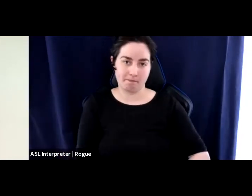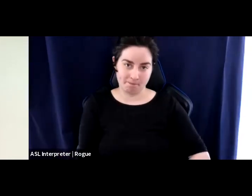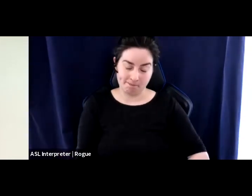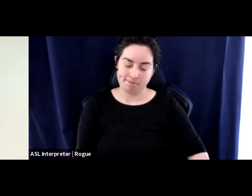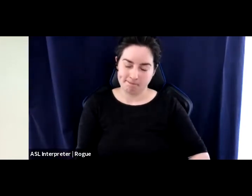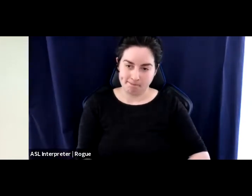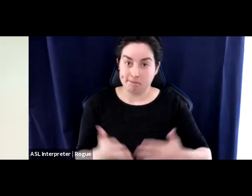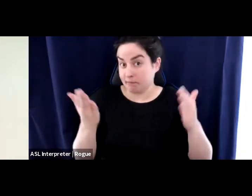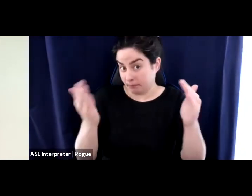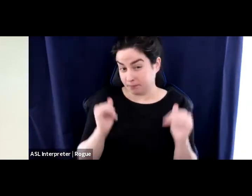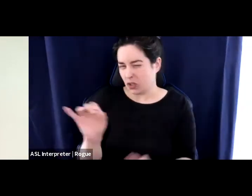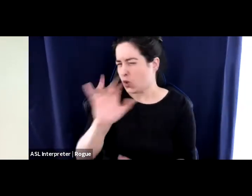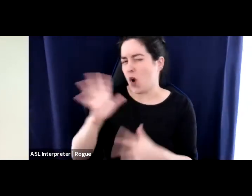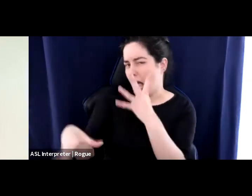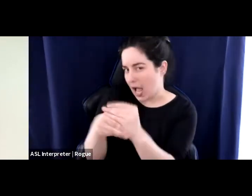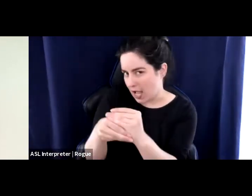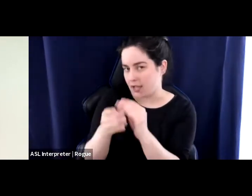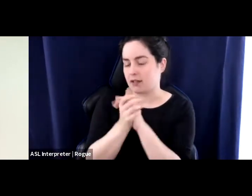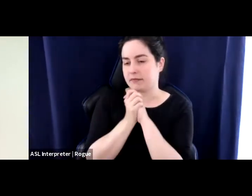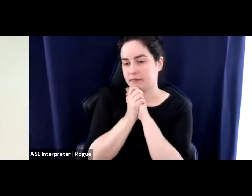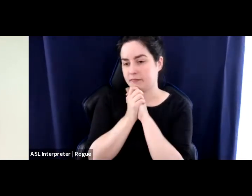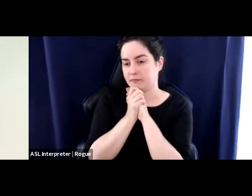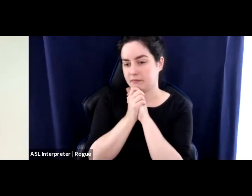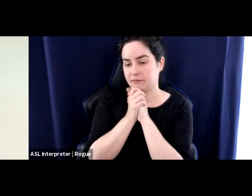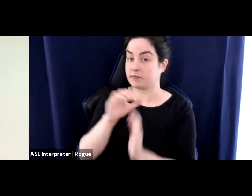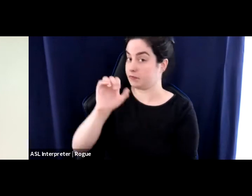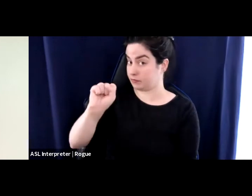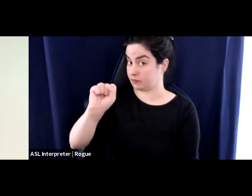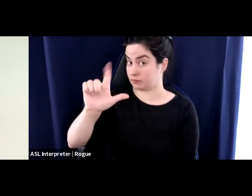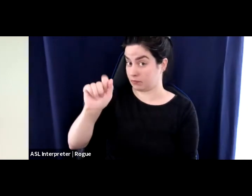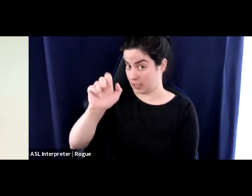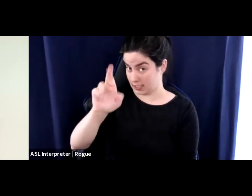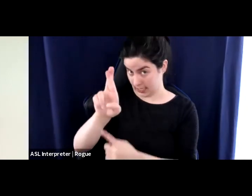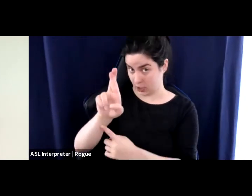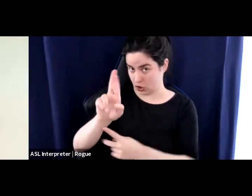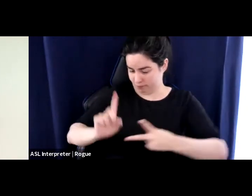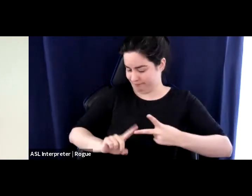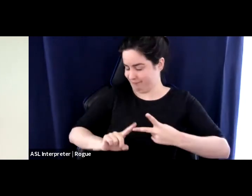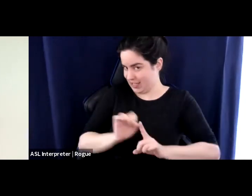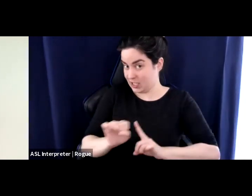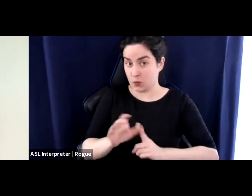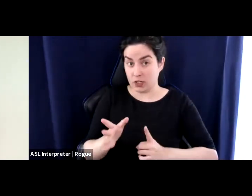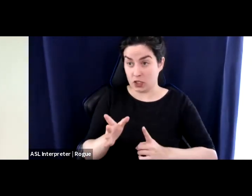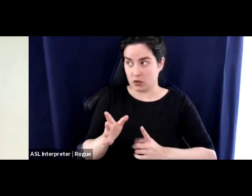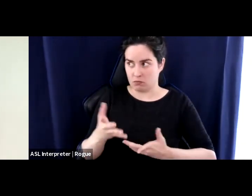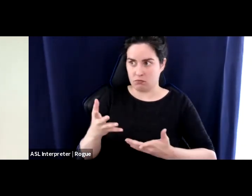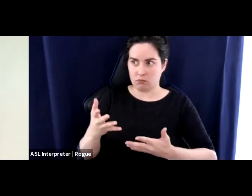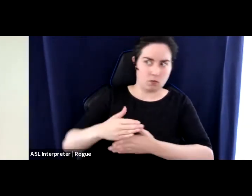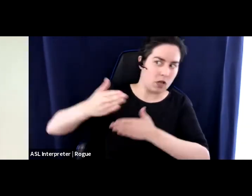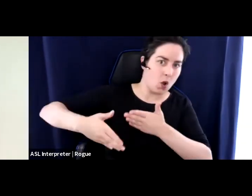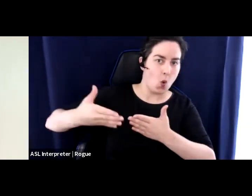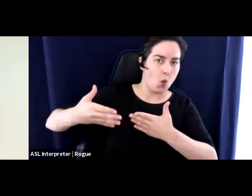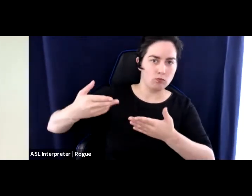I also just want to say that although Slatter, the outcome in Slatter was a win, and